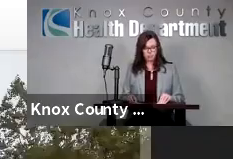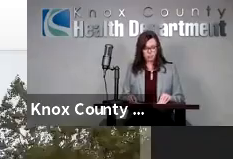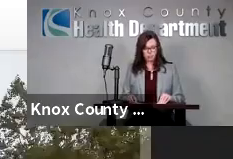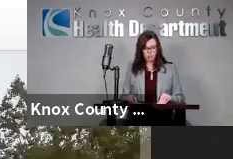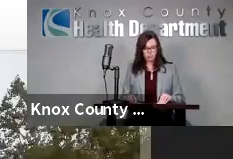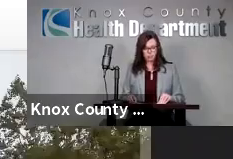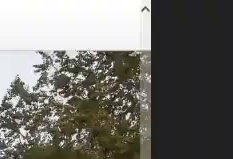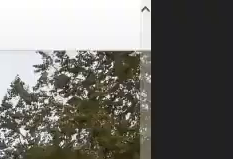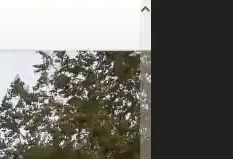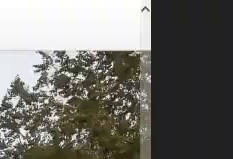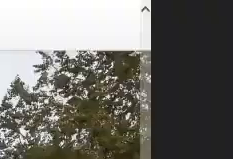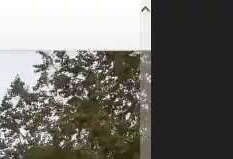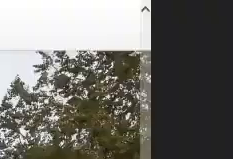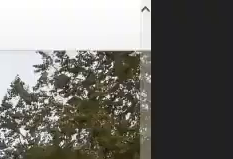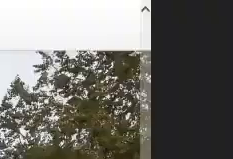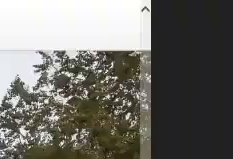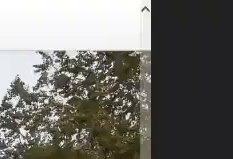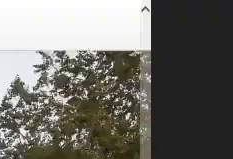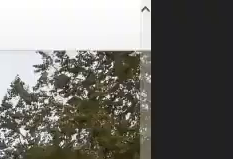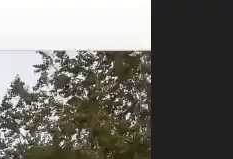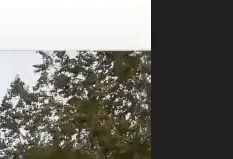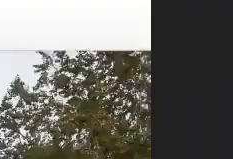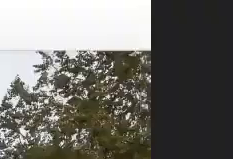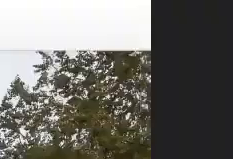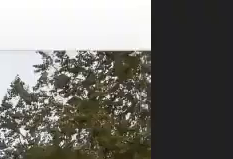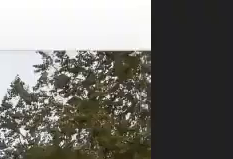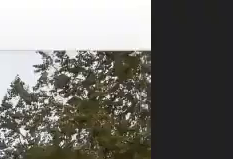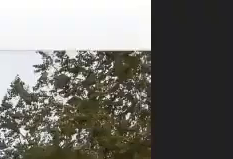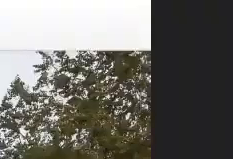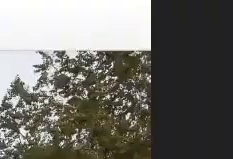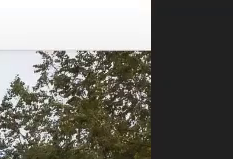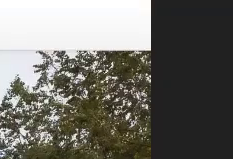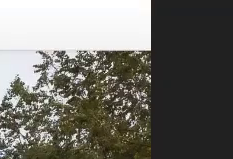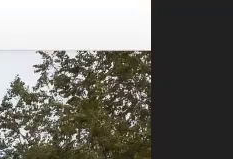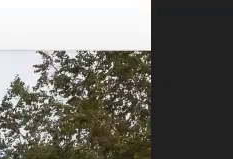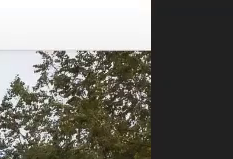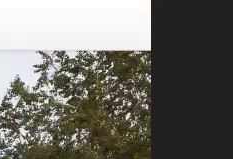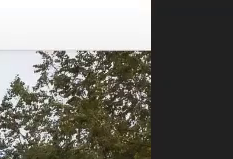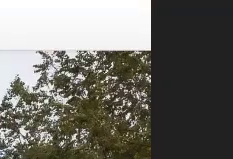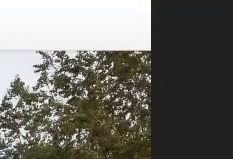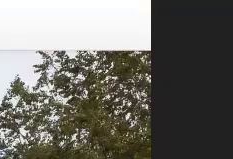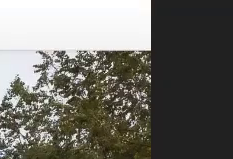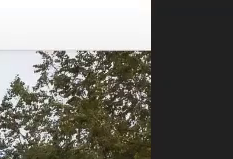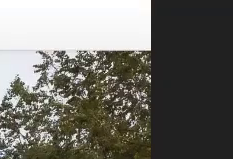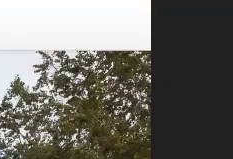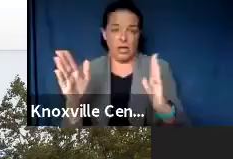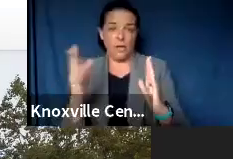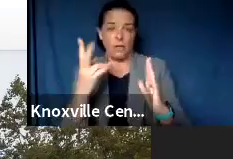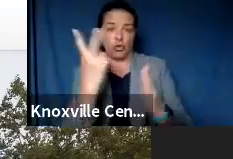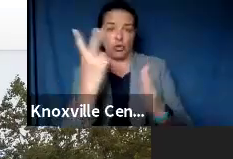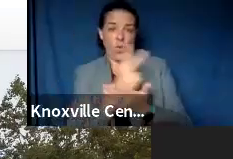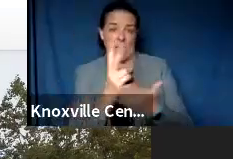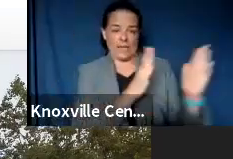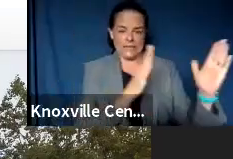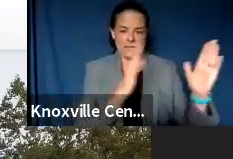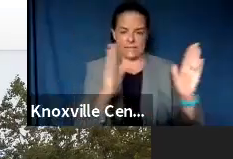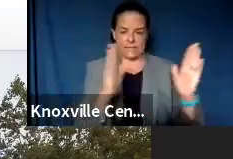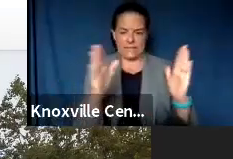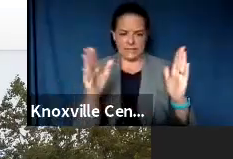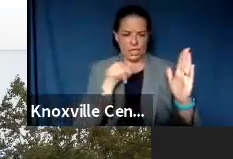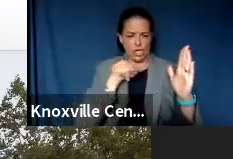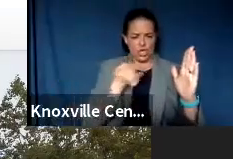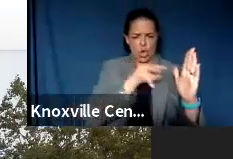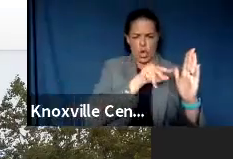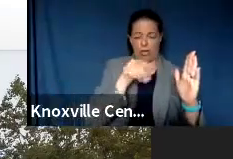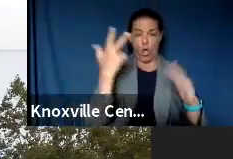2 weeks. That's what a rolling average is. Overall, what we mean by this is we are trying to see, are things getting